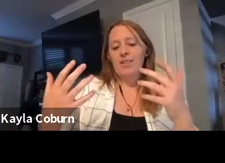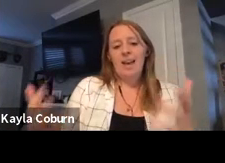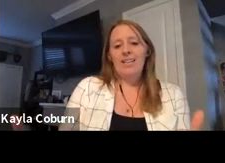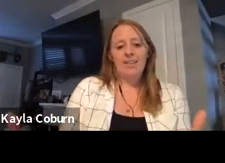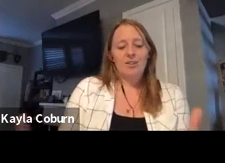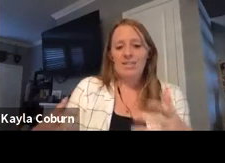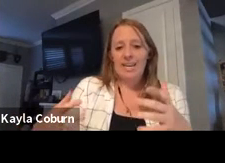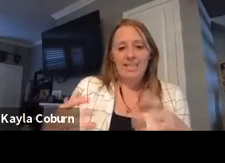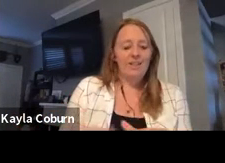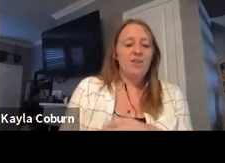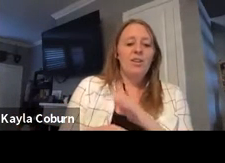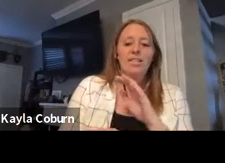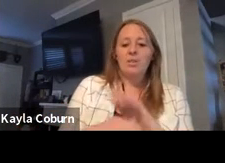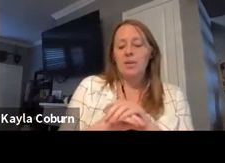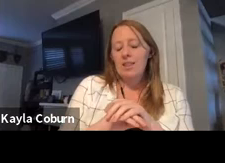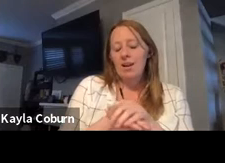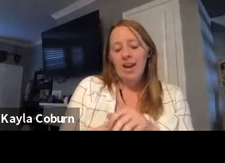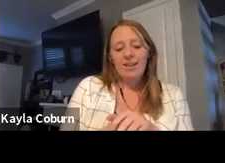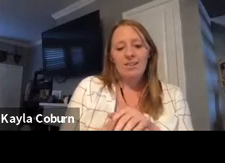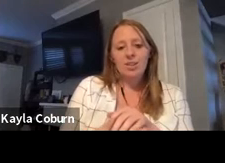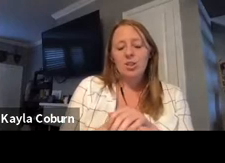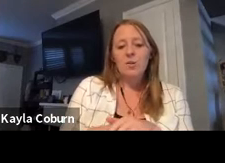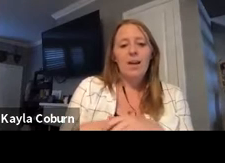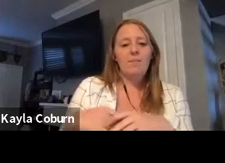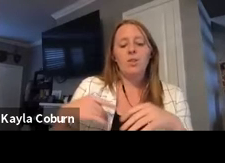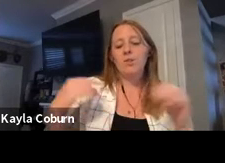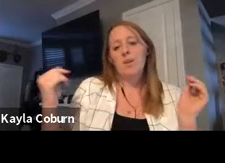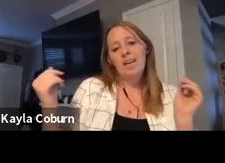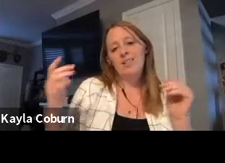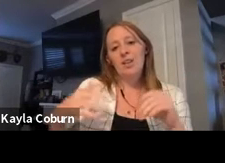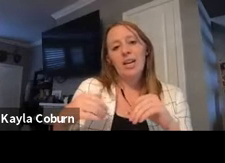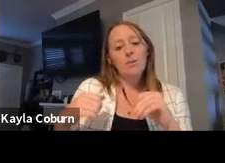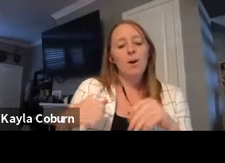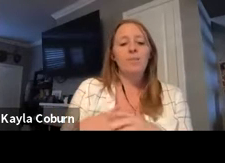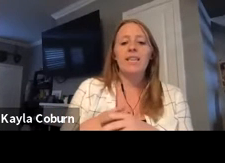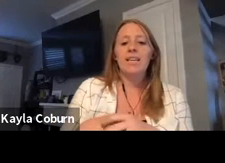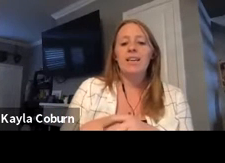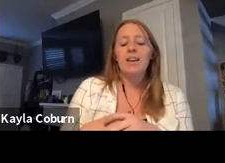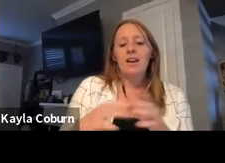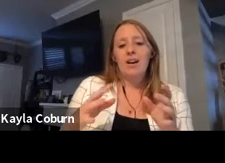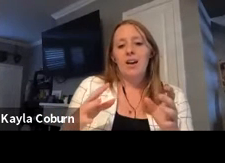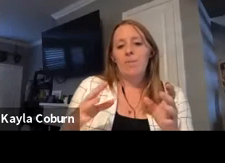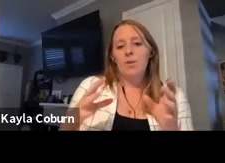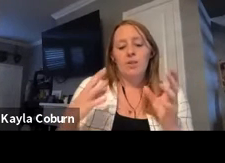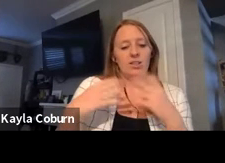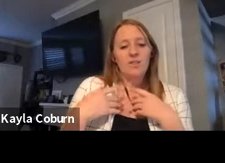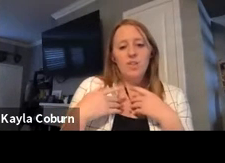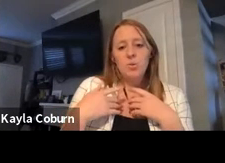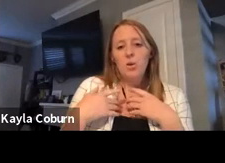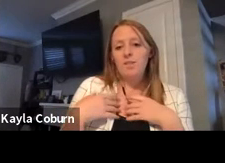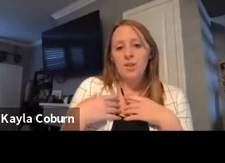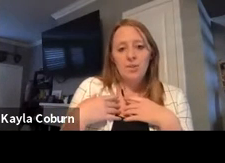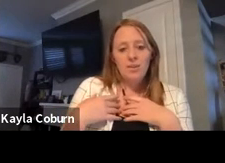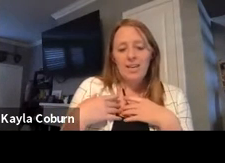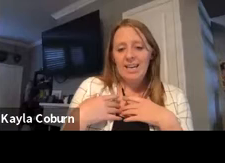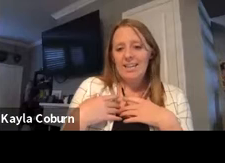however they need to understand it. If you need to do it in their hands to show them, do some hand under hand prompting, or just a visual